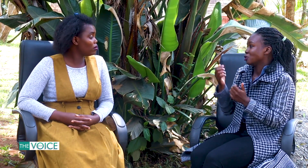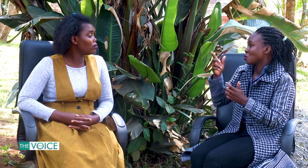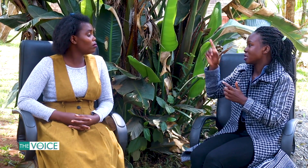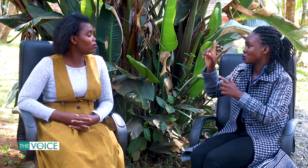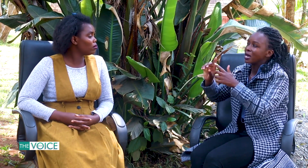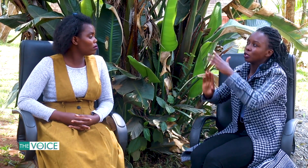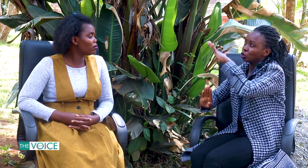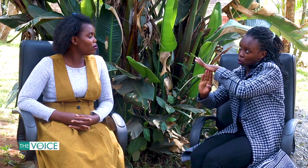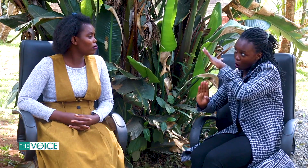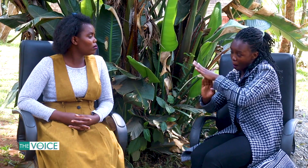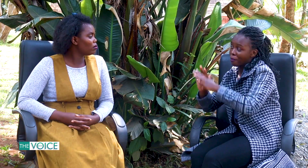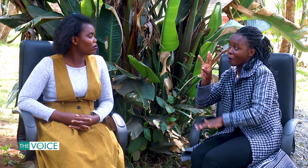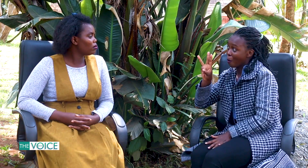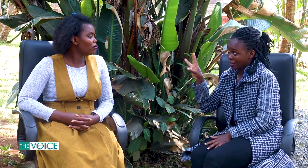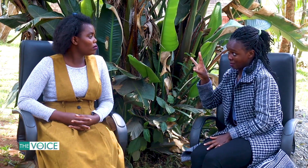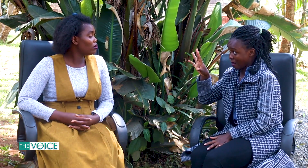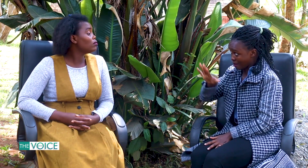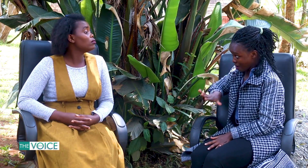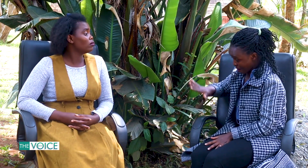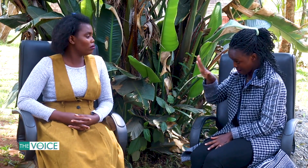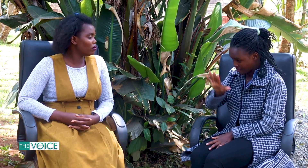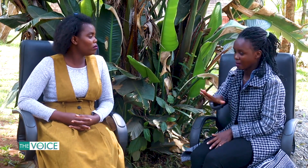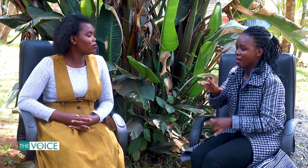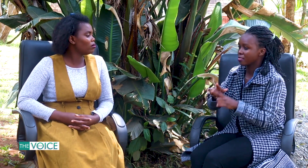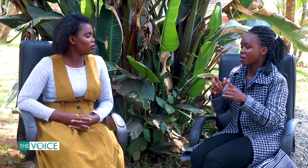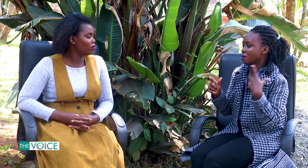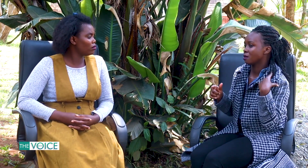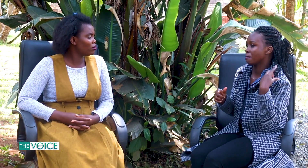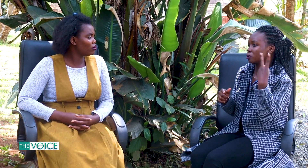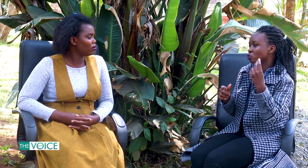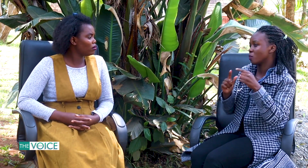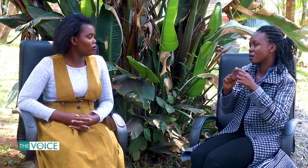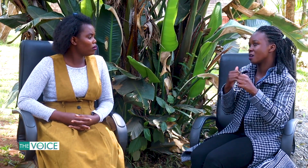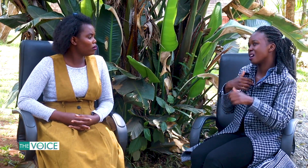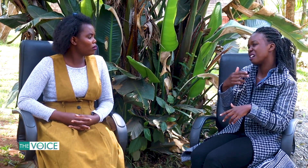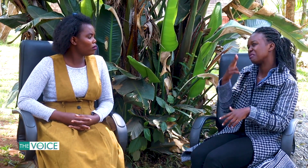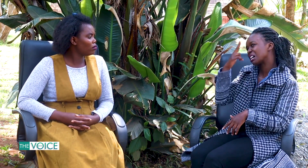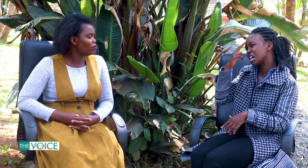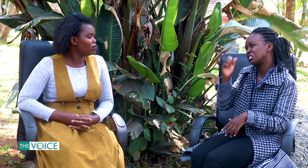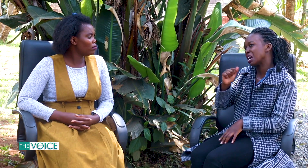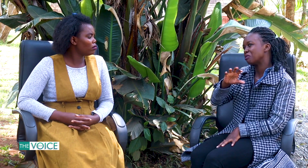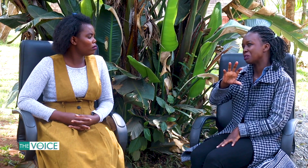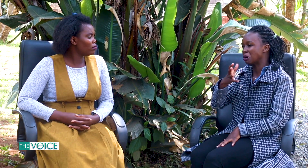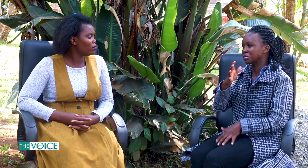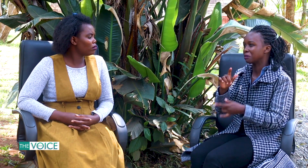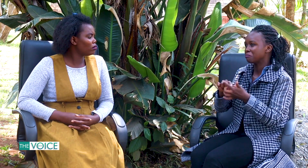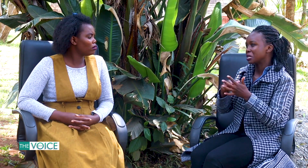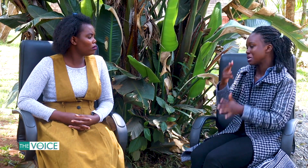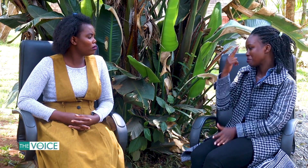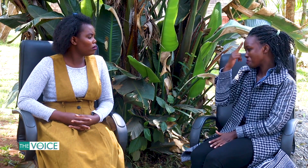the mental health issues are very high in that area, because they have cultures which they are holding on